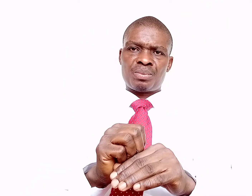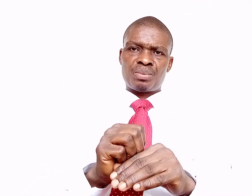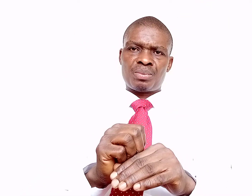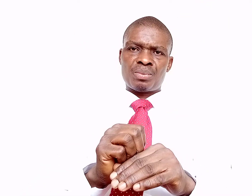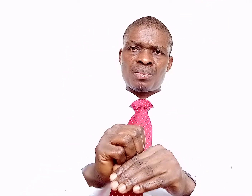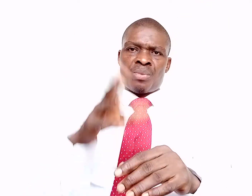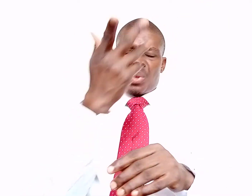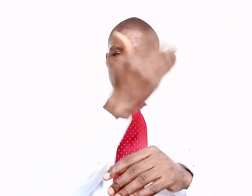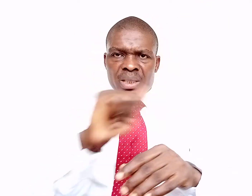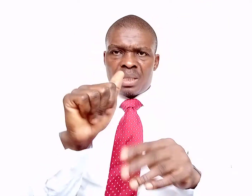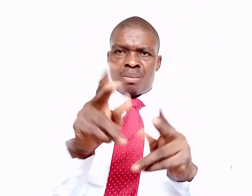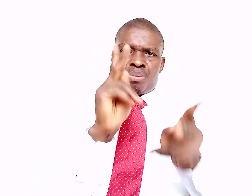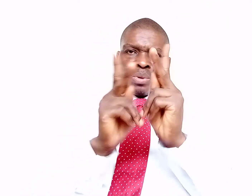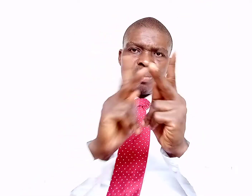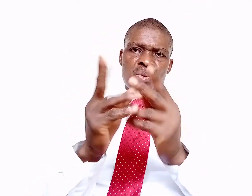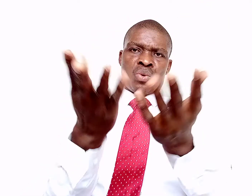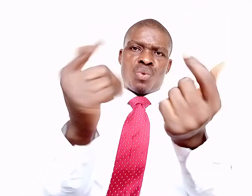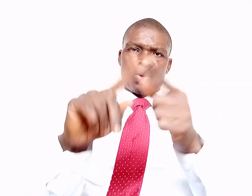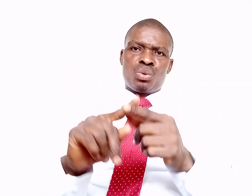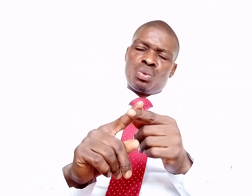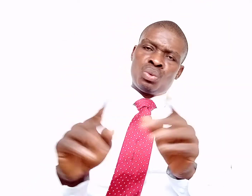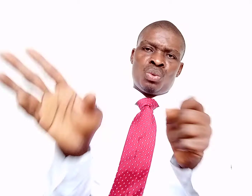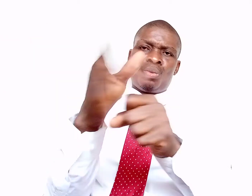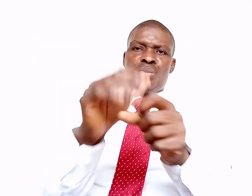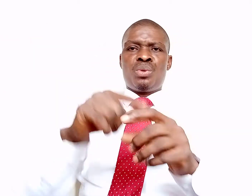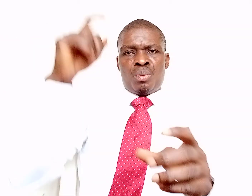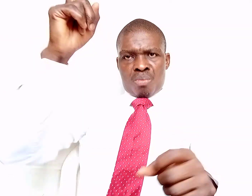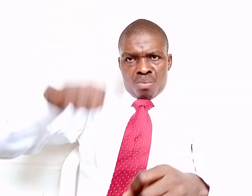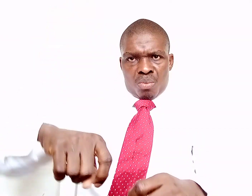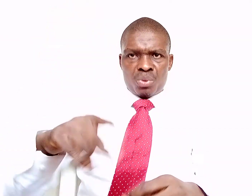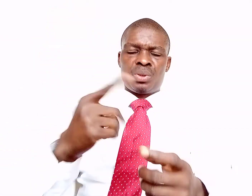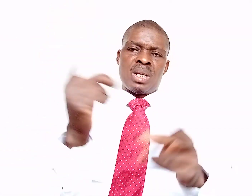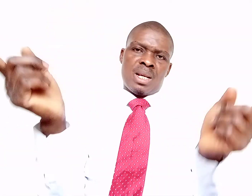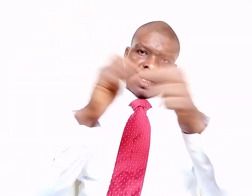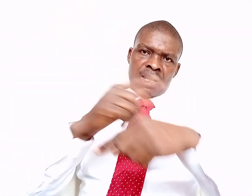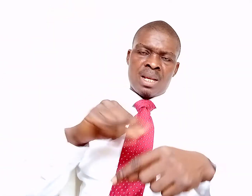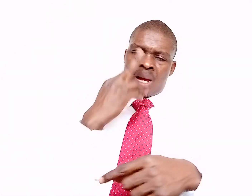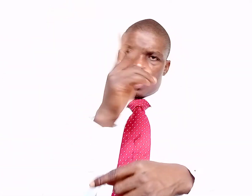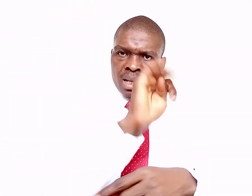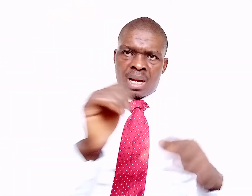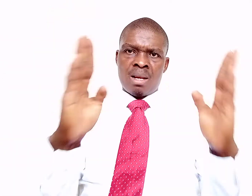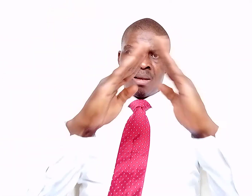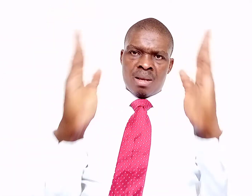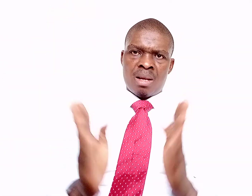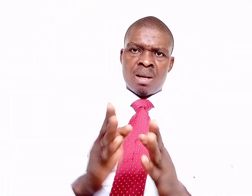The fans wanted to get the most from their day at the convention. We